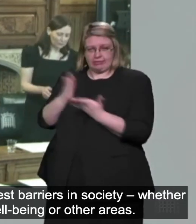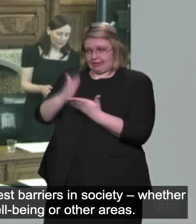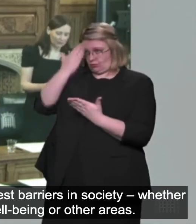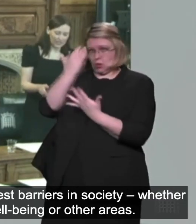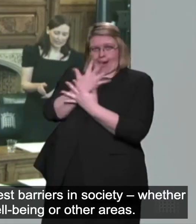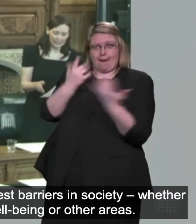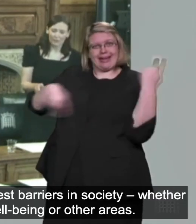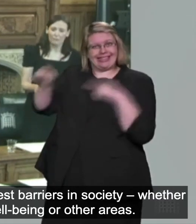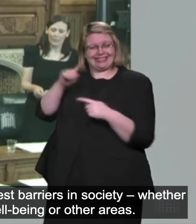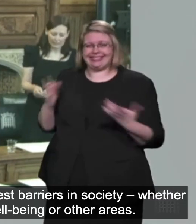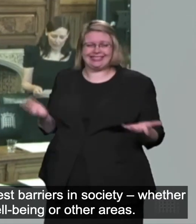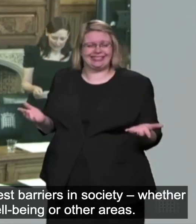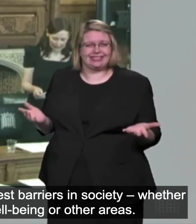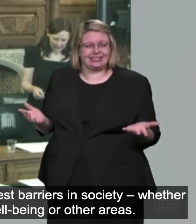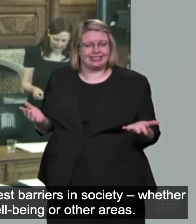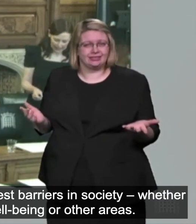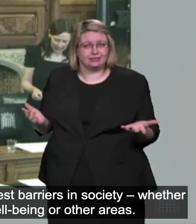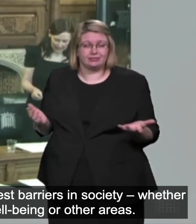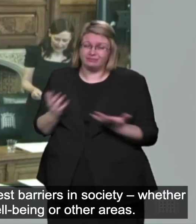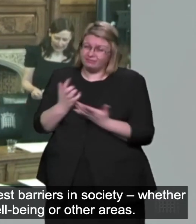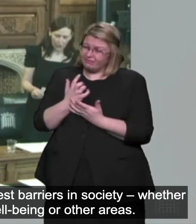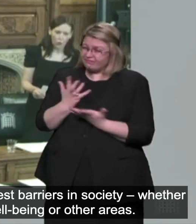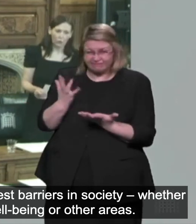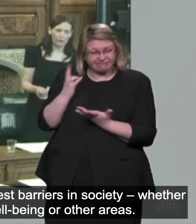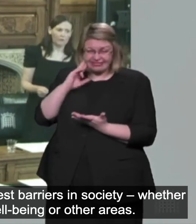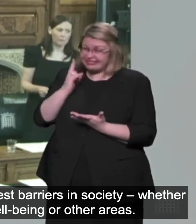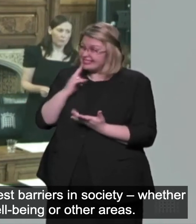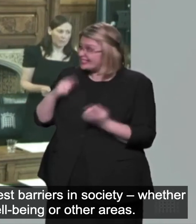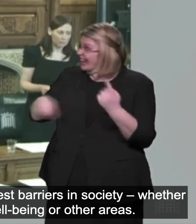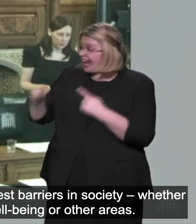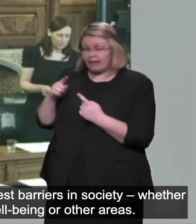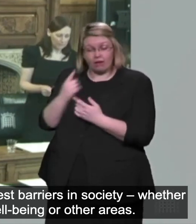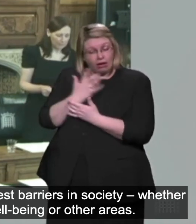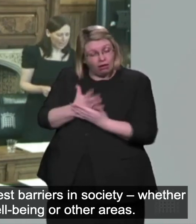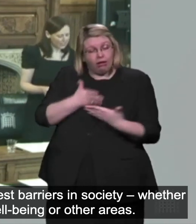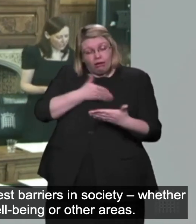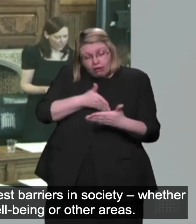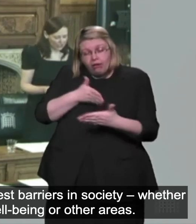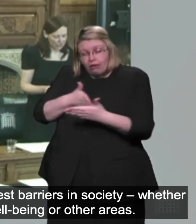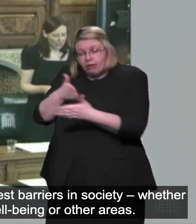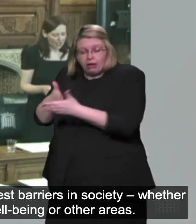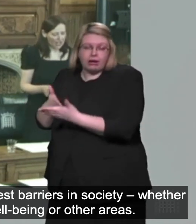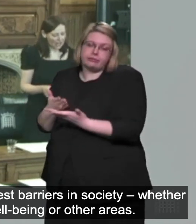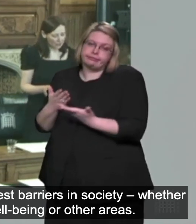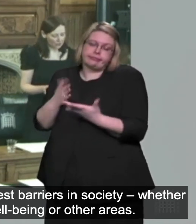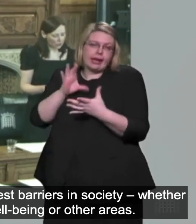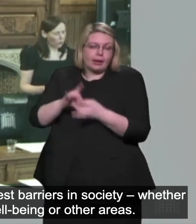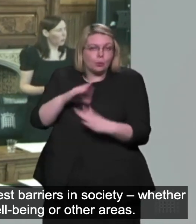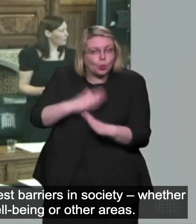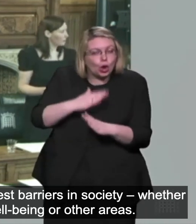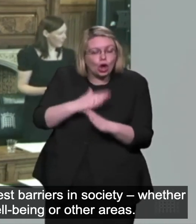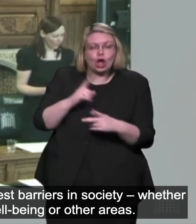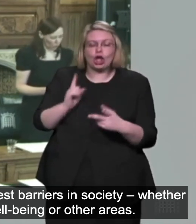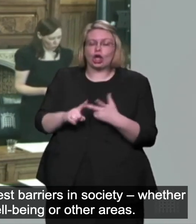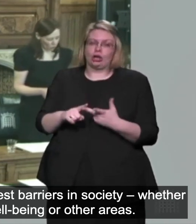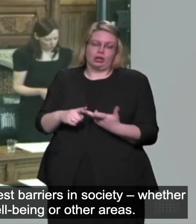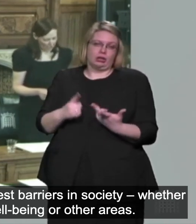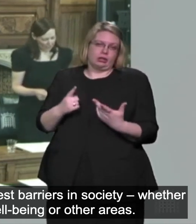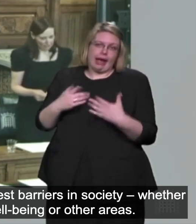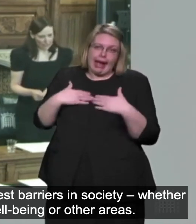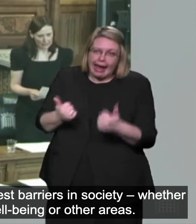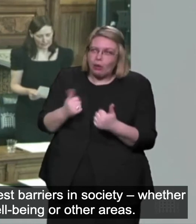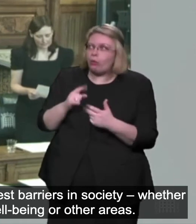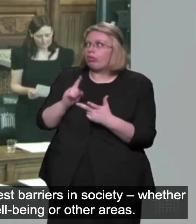group of people that face some of the biggest barriers in society, whether in employment, education, health, well-being or